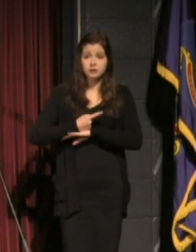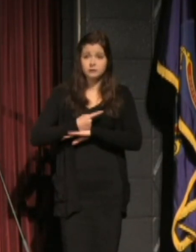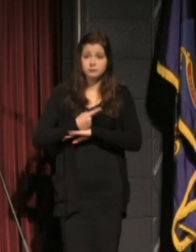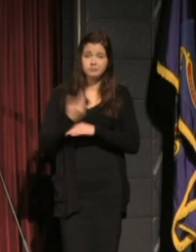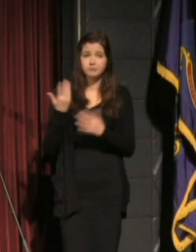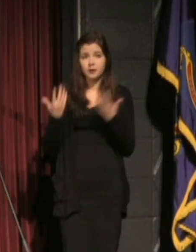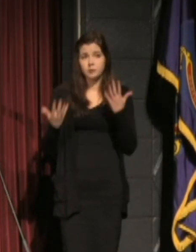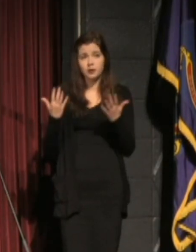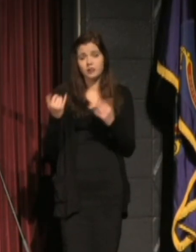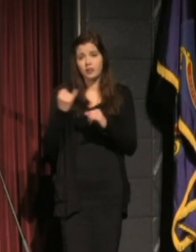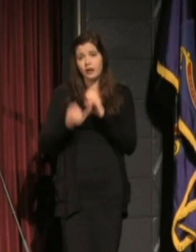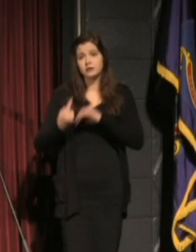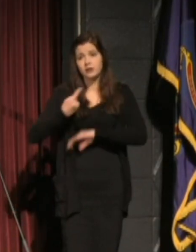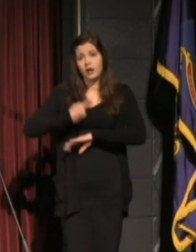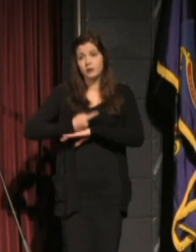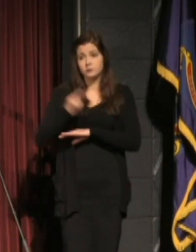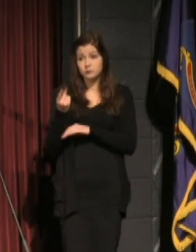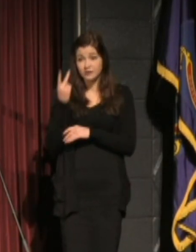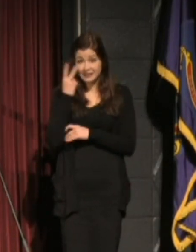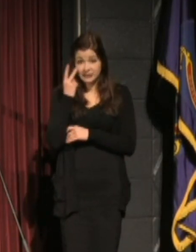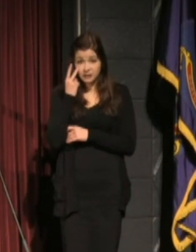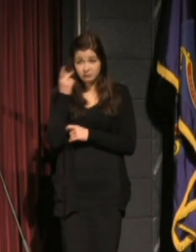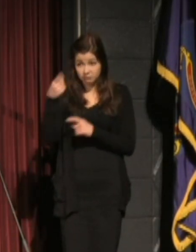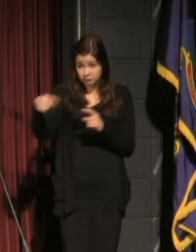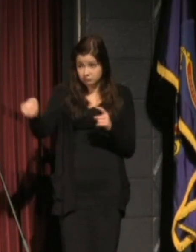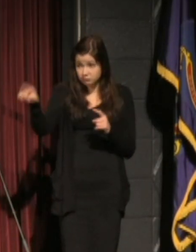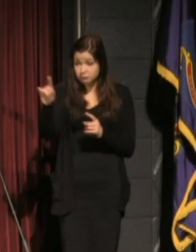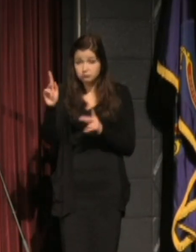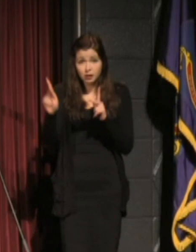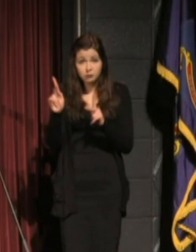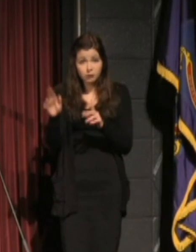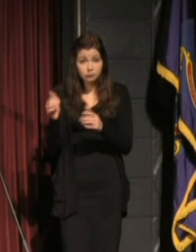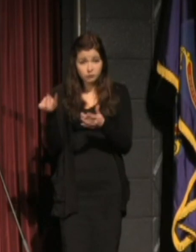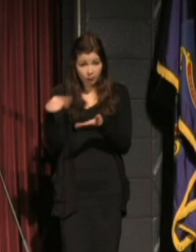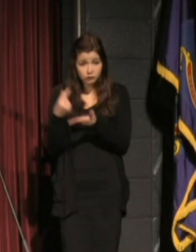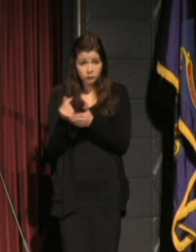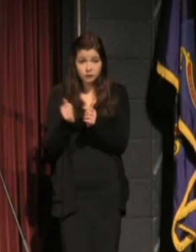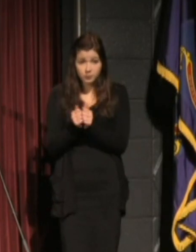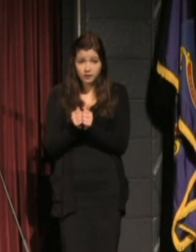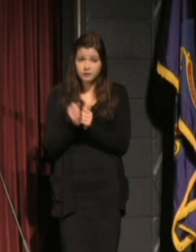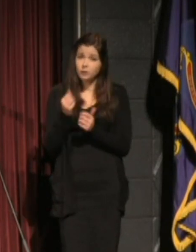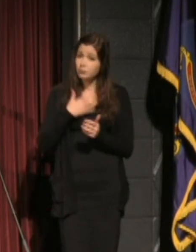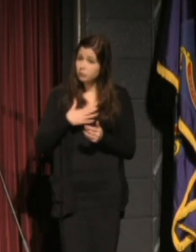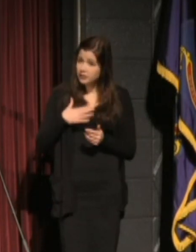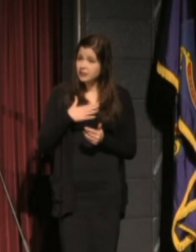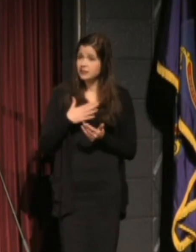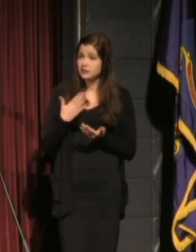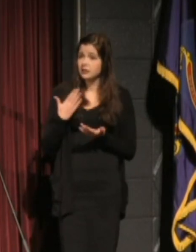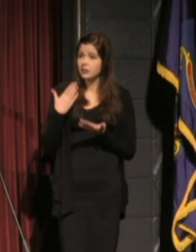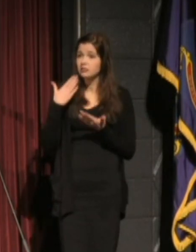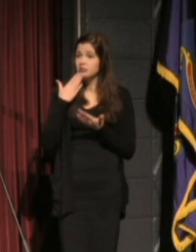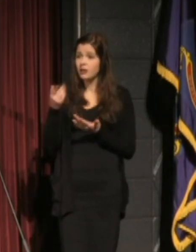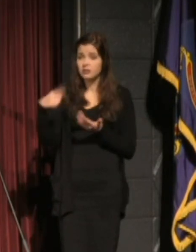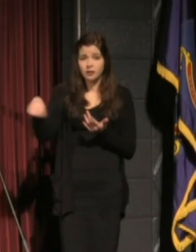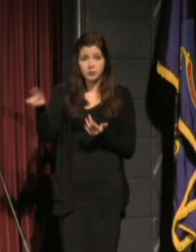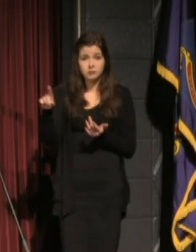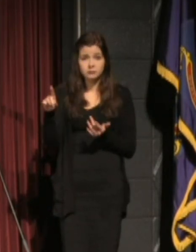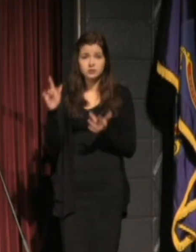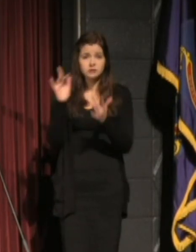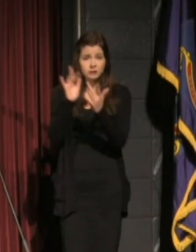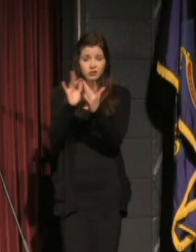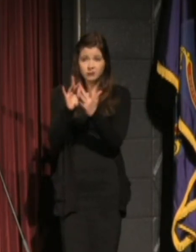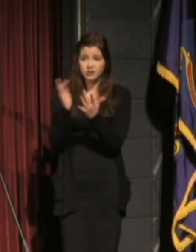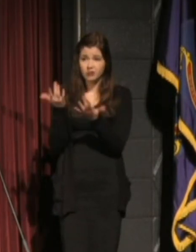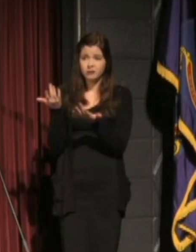be the last time that you will see some of the people you are graduating with, so please thank them and keep in touch with them.